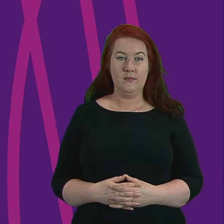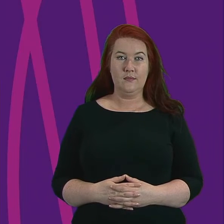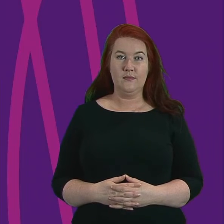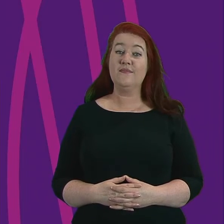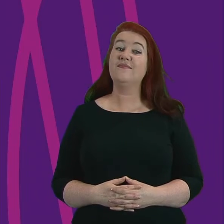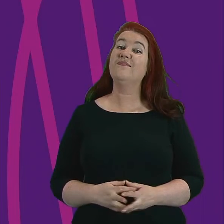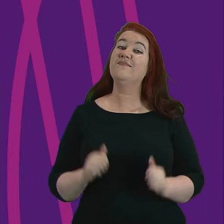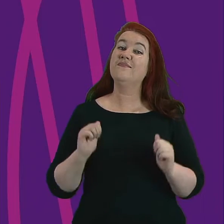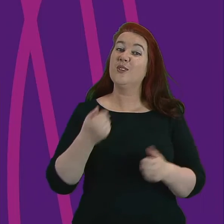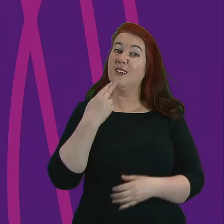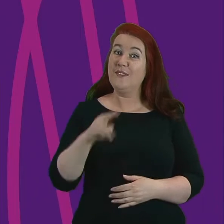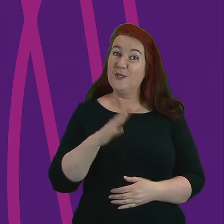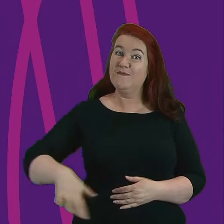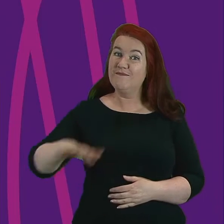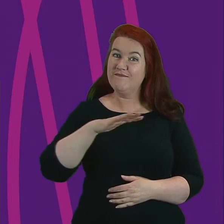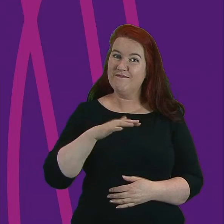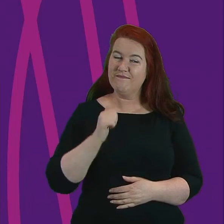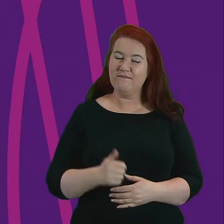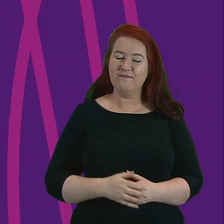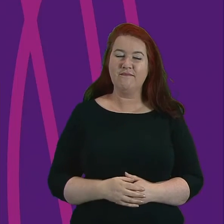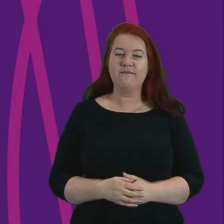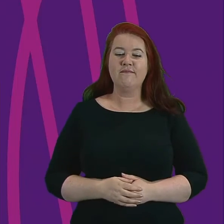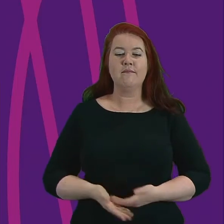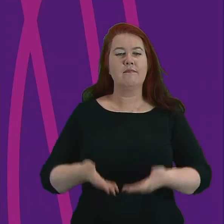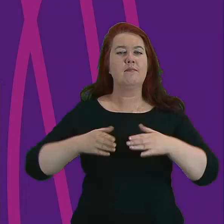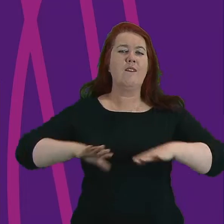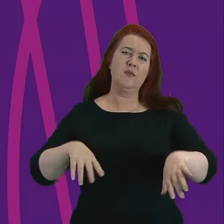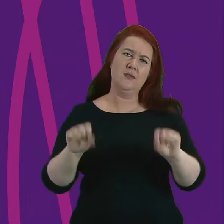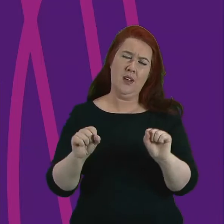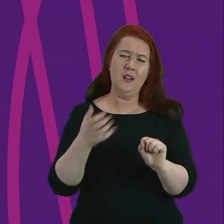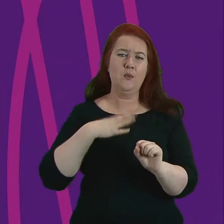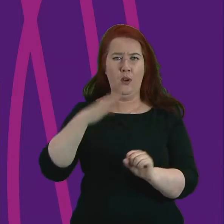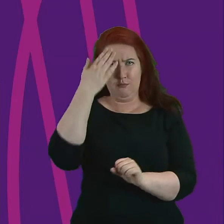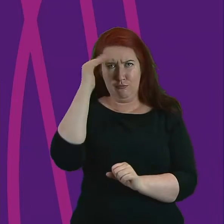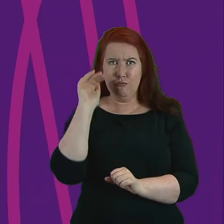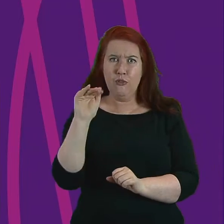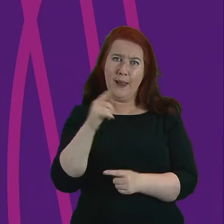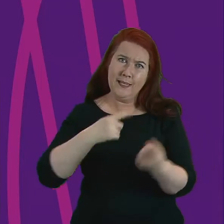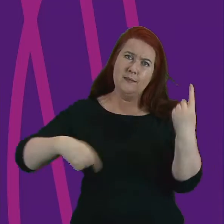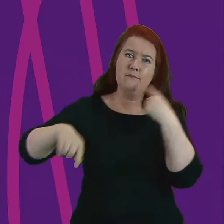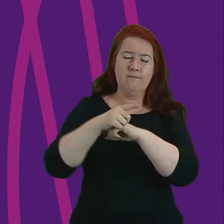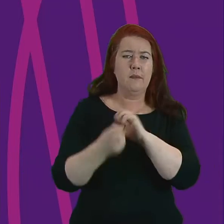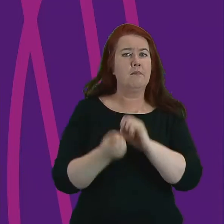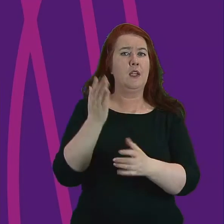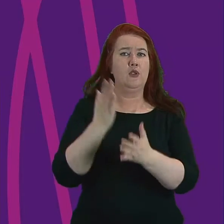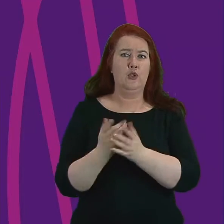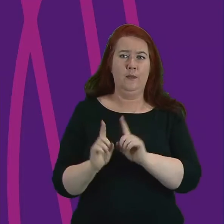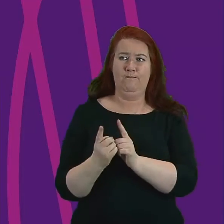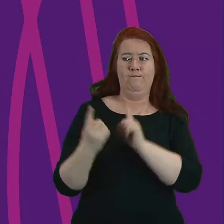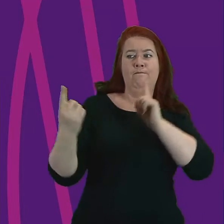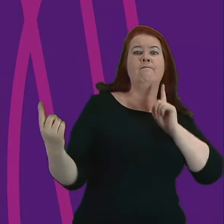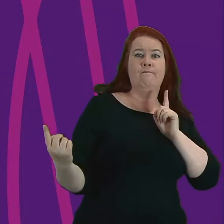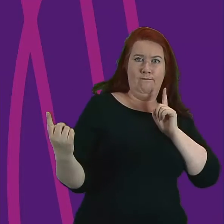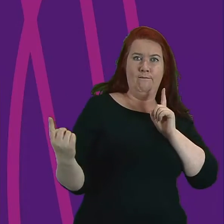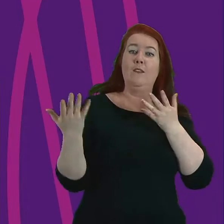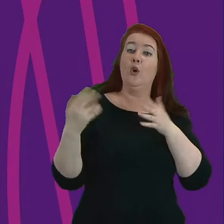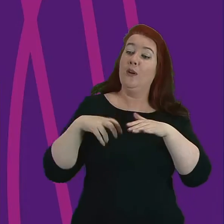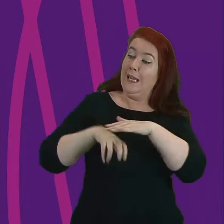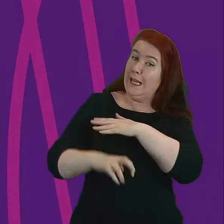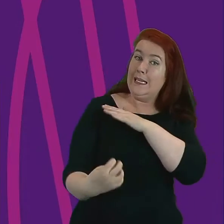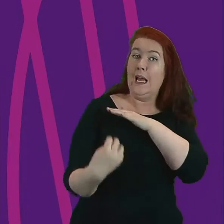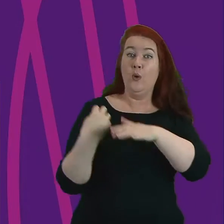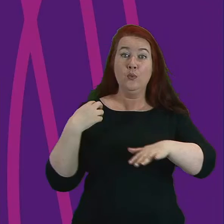Good afternoon, colleagues. And before I begin, may I remind members, as always, to observe social distancing rules when entering and